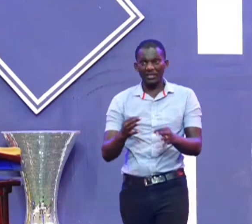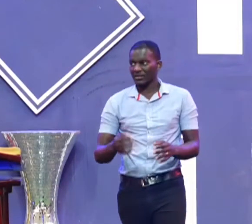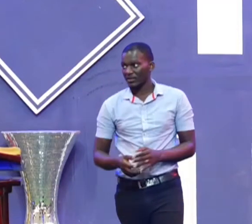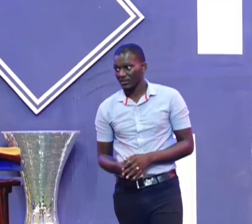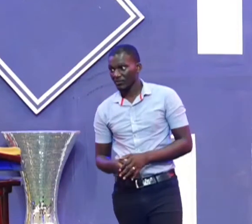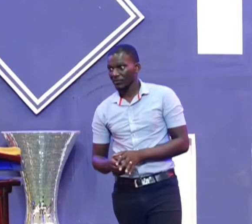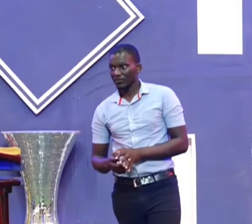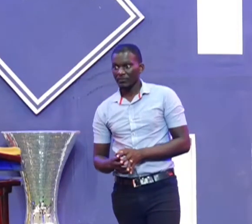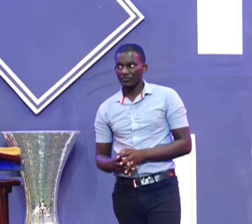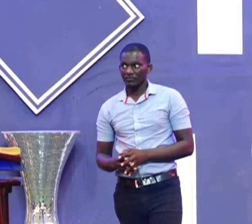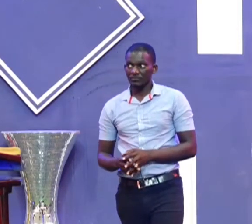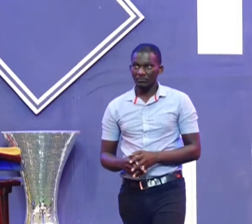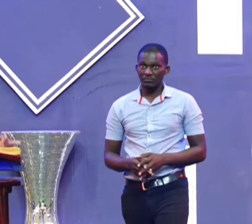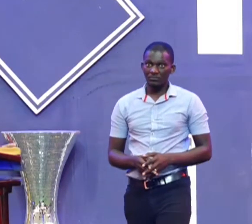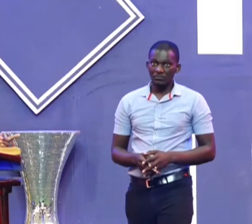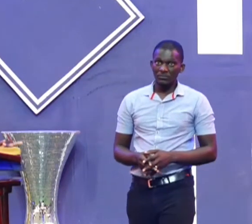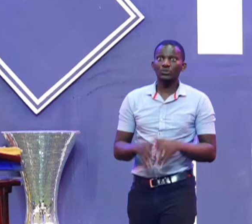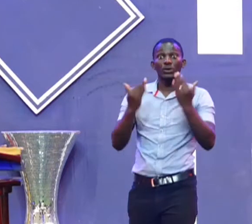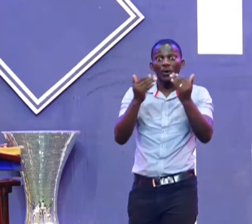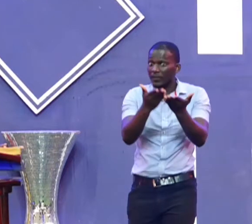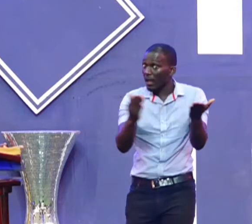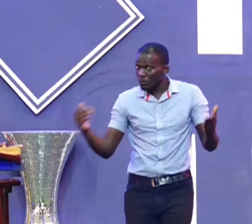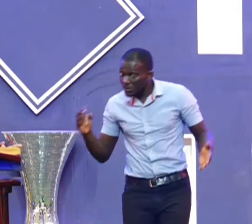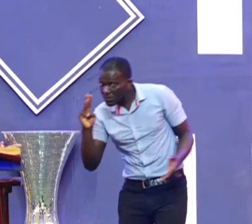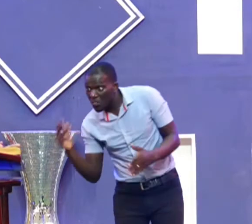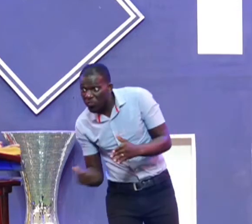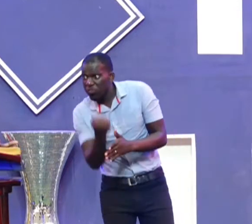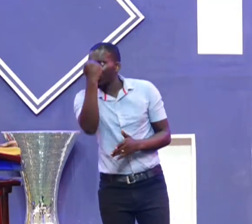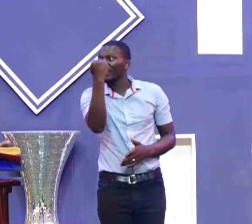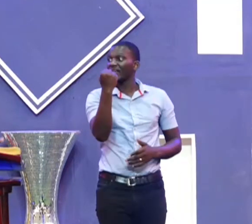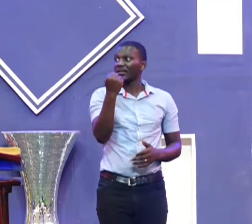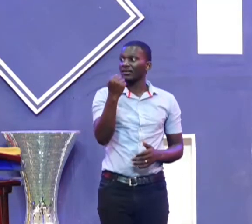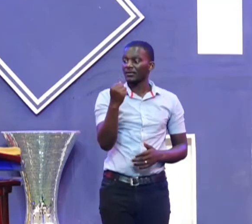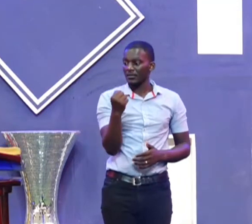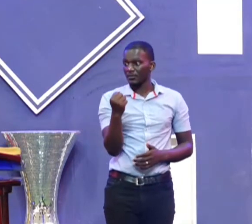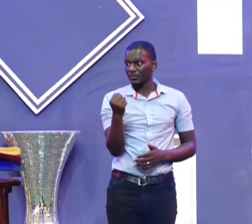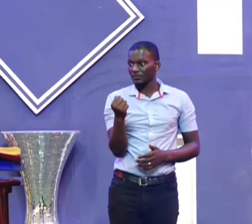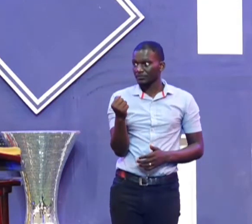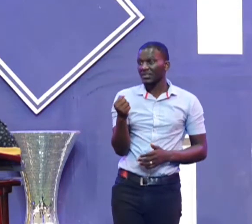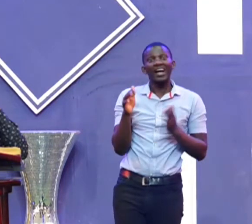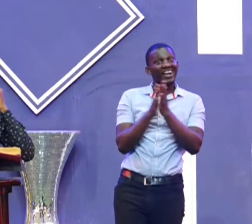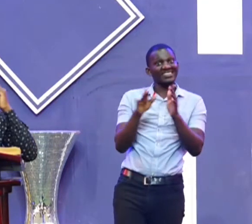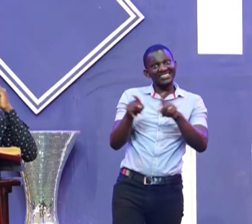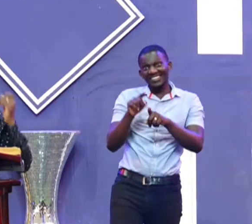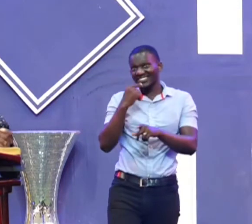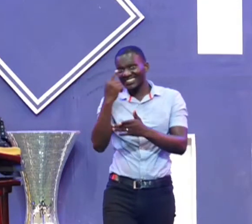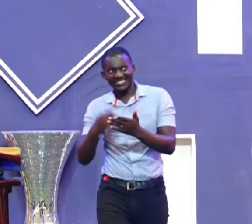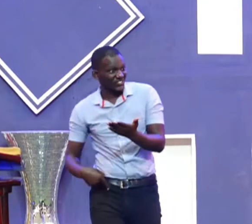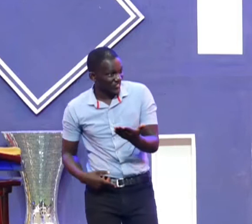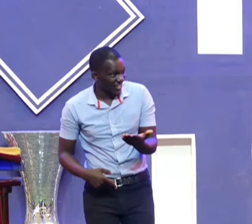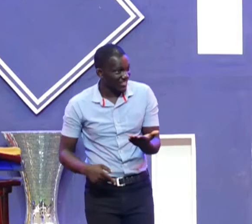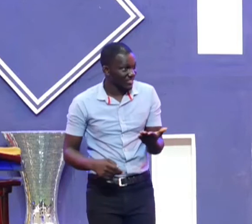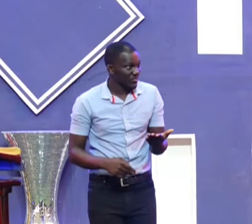faith. There you will wake up. And he's the same one that tells